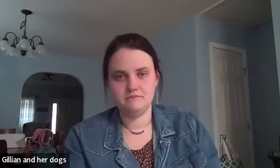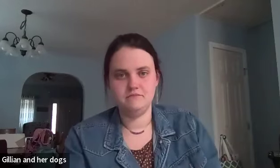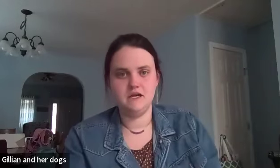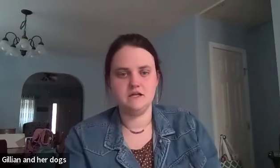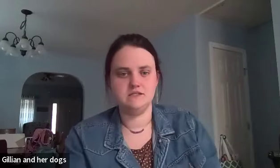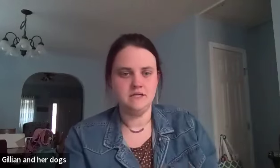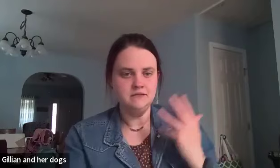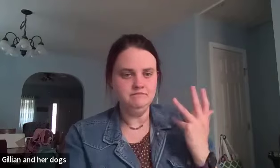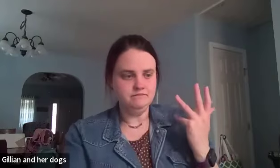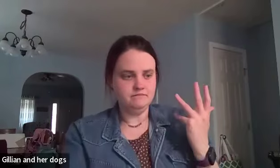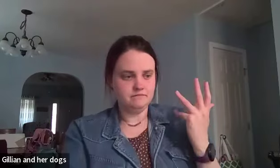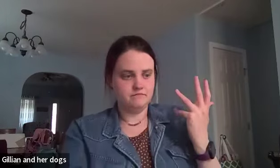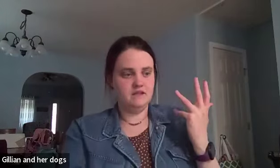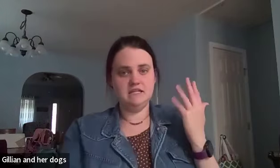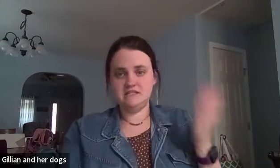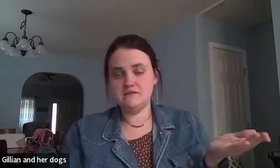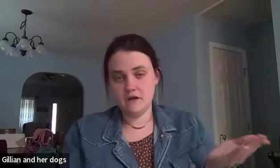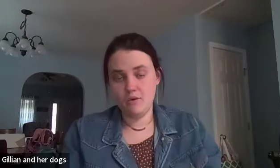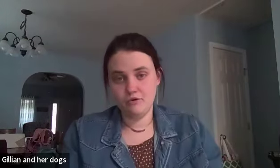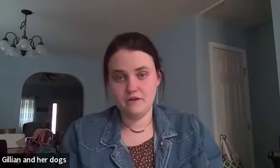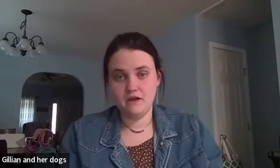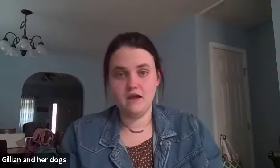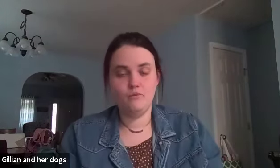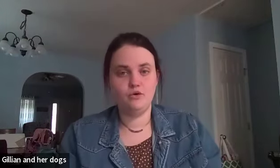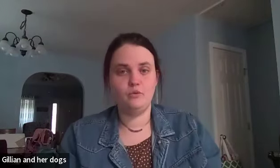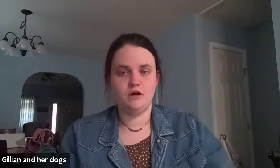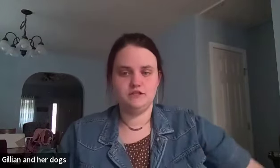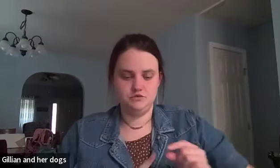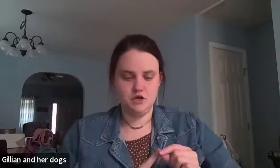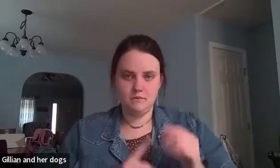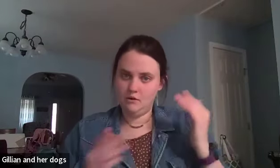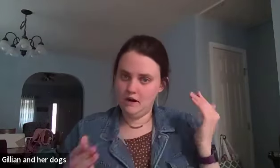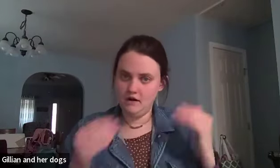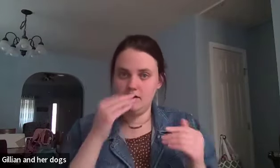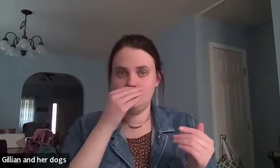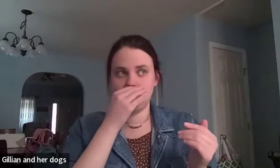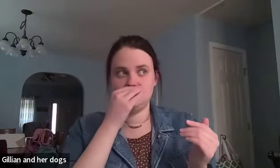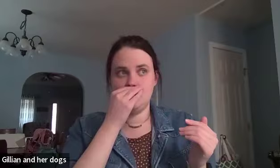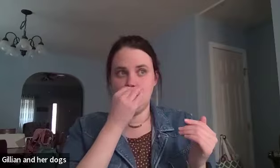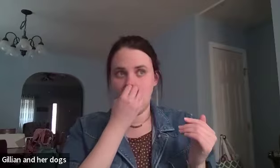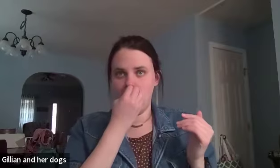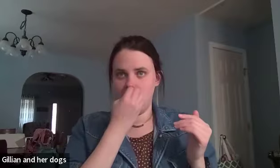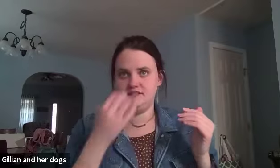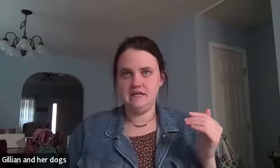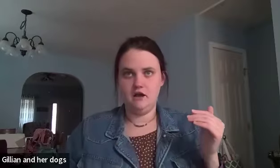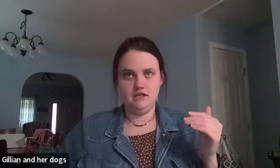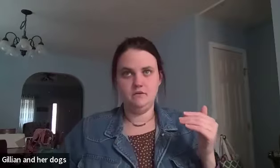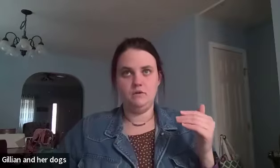diving because that's a very helpful word to know and be aware of. And so I love seeing how even